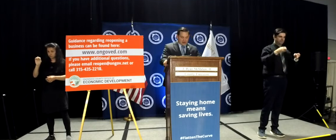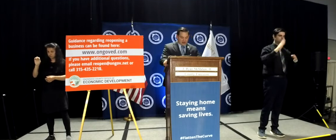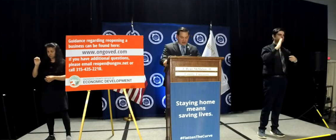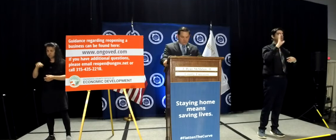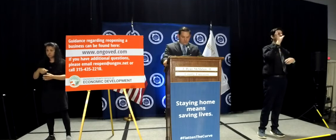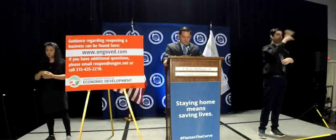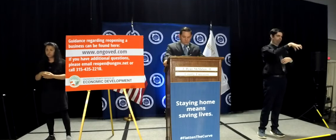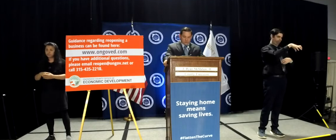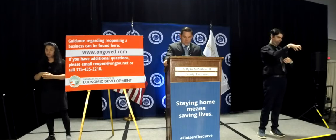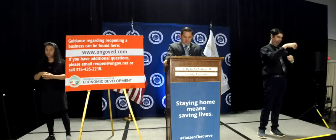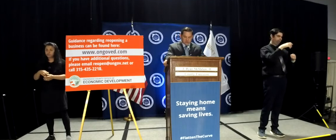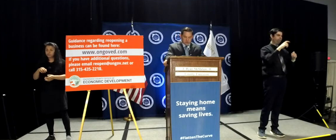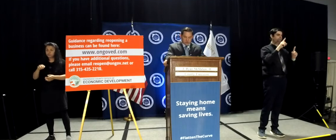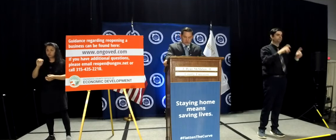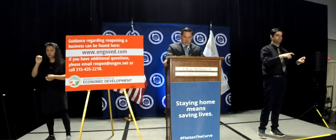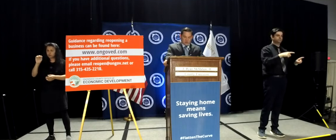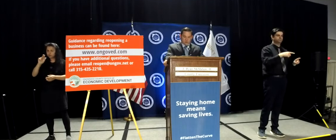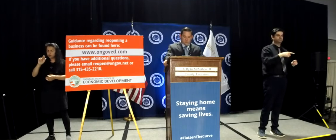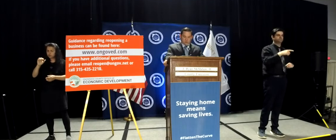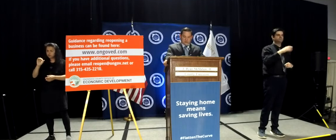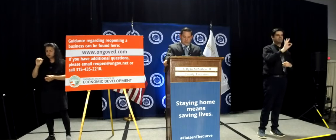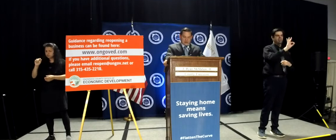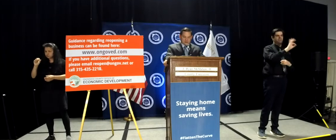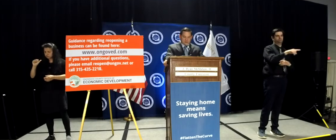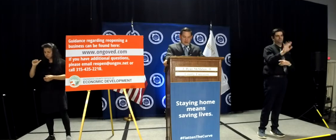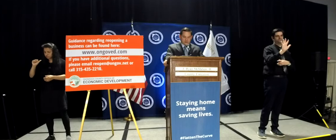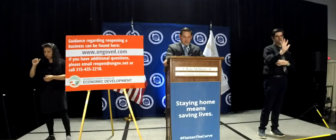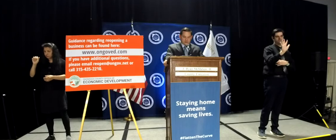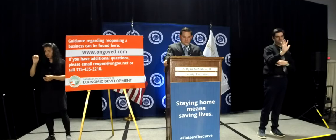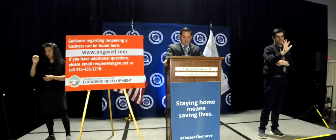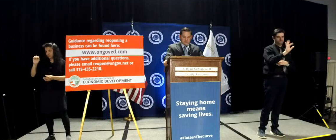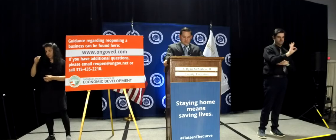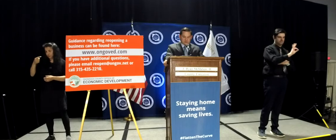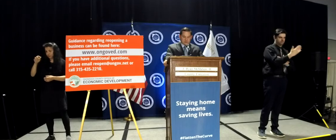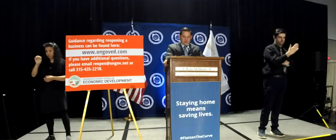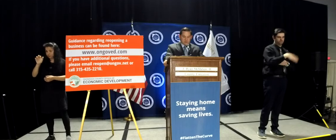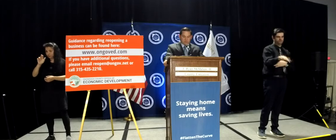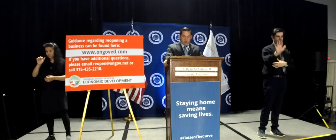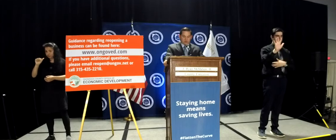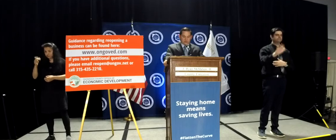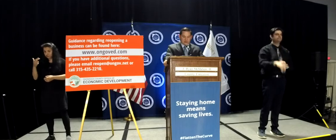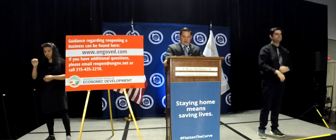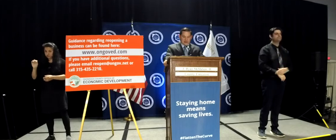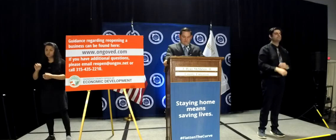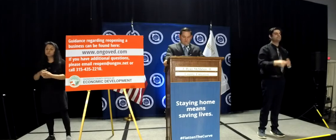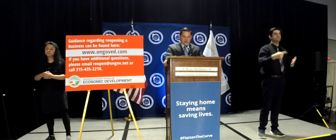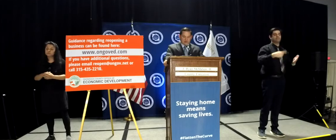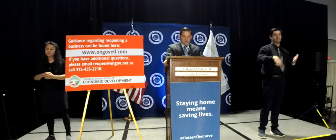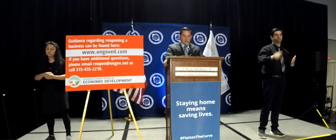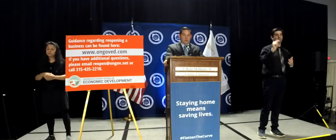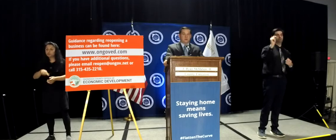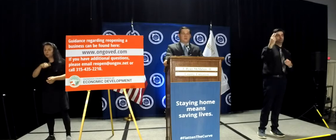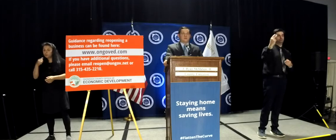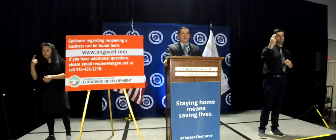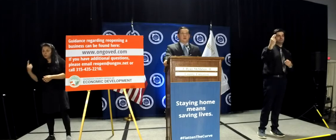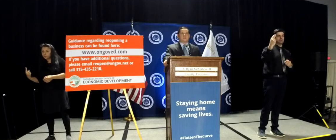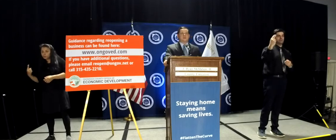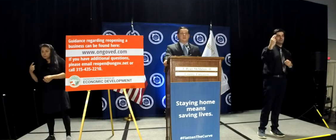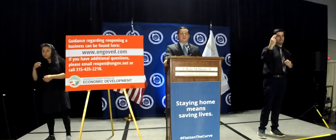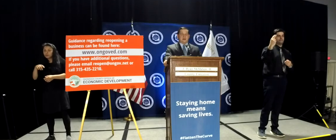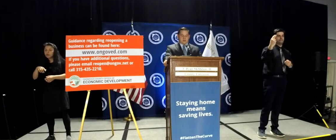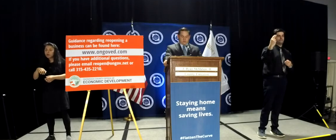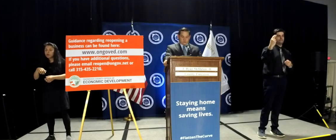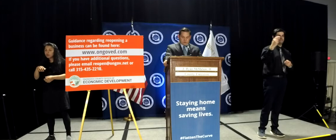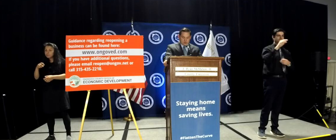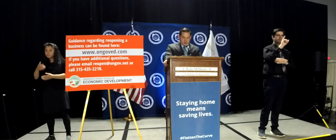9 to 5. Next Thursday, we will be at the Immaculate Conception parking lot in Fayetteville for our